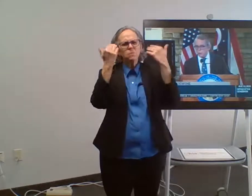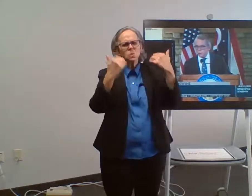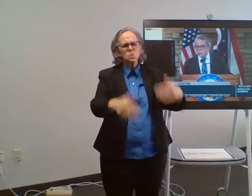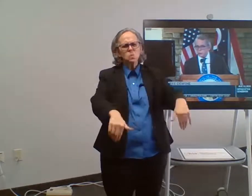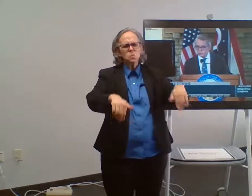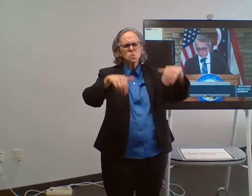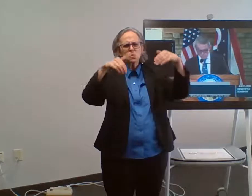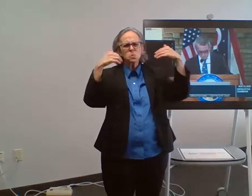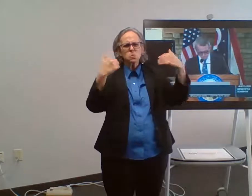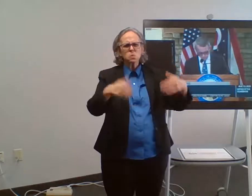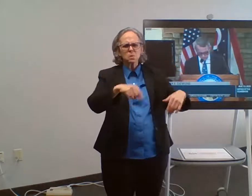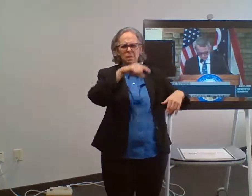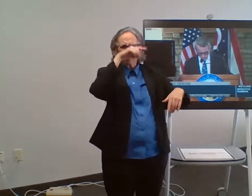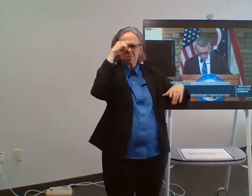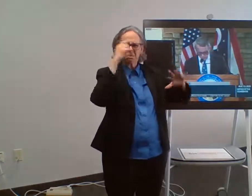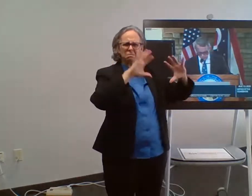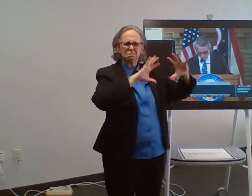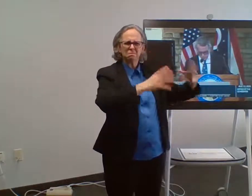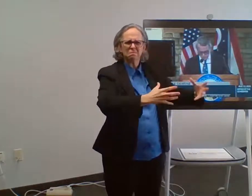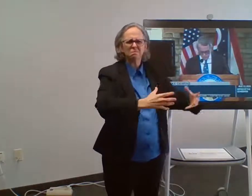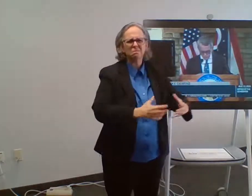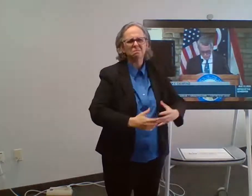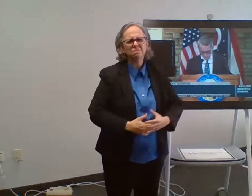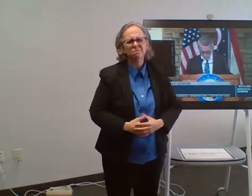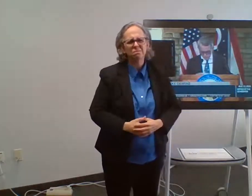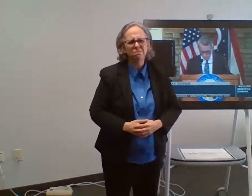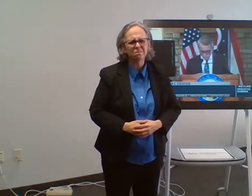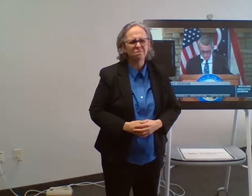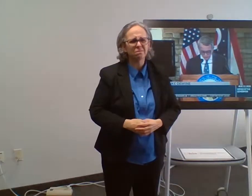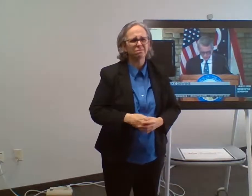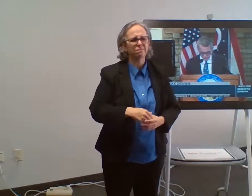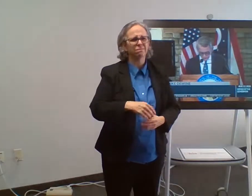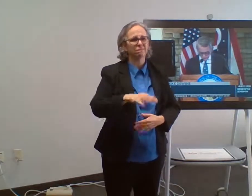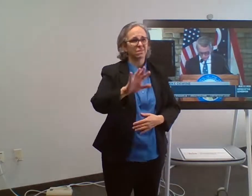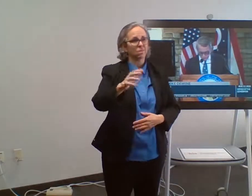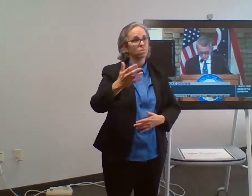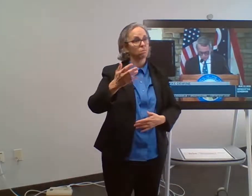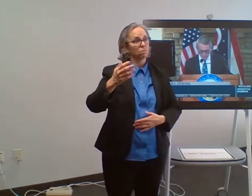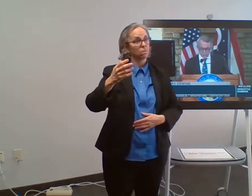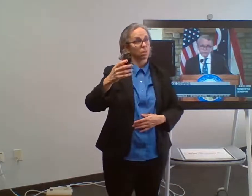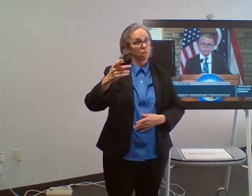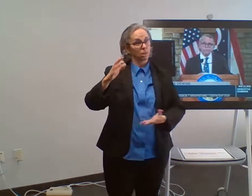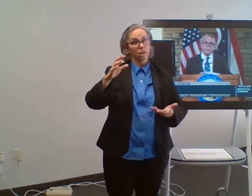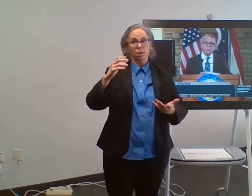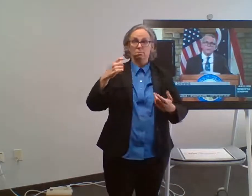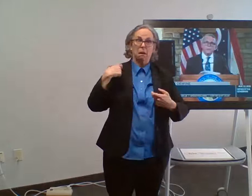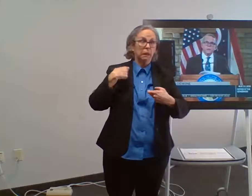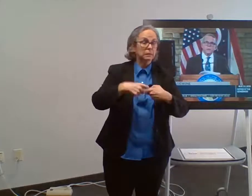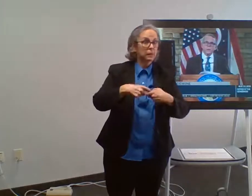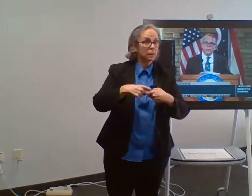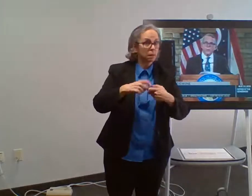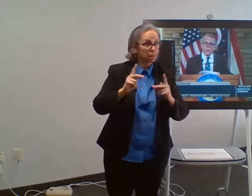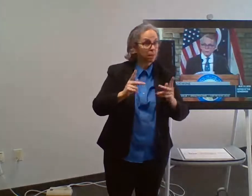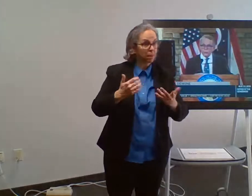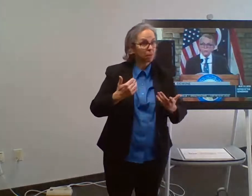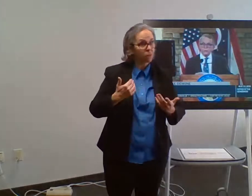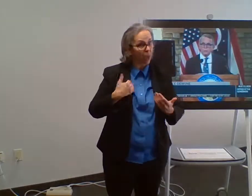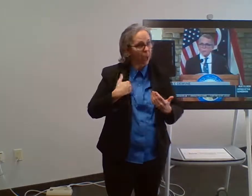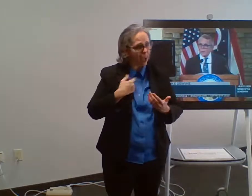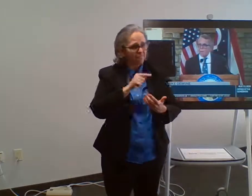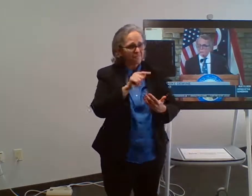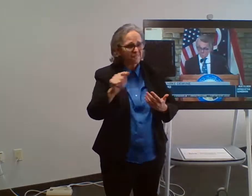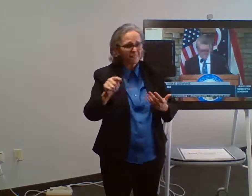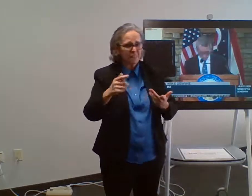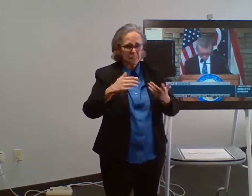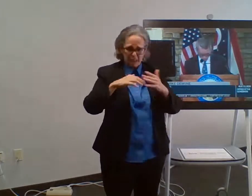in Ohio are Latino, although they make up less than 4% of the state's population. We have to do better.